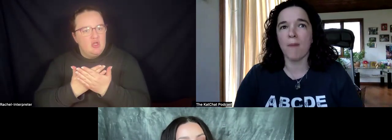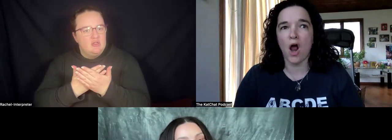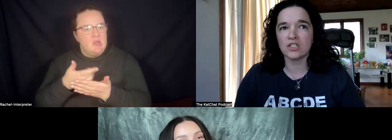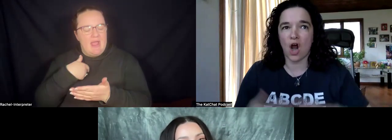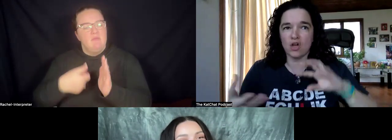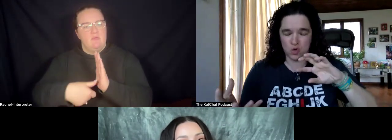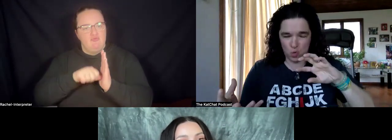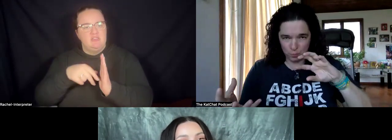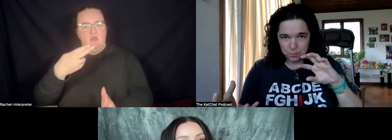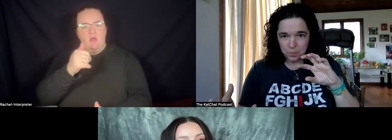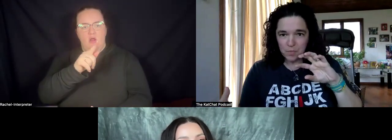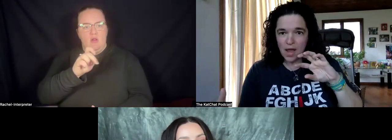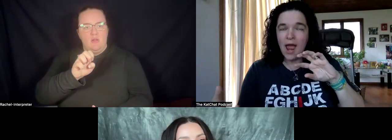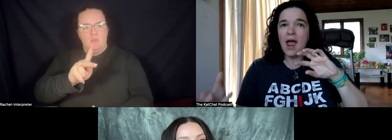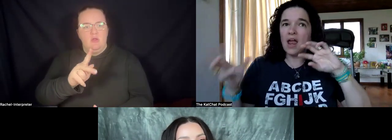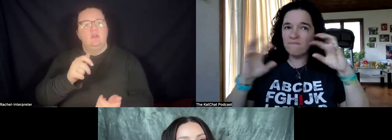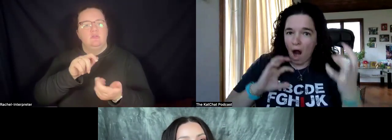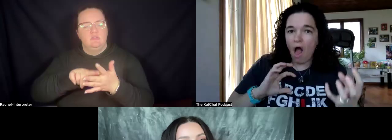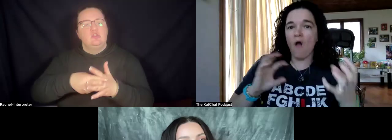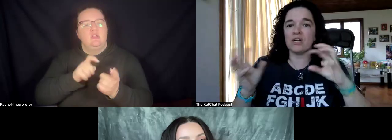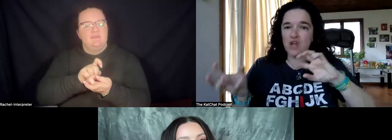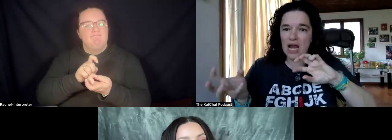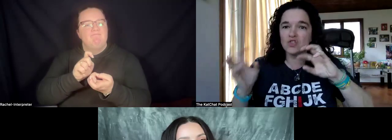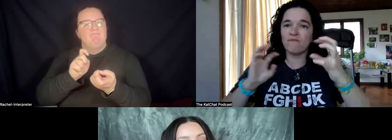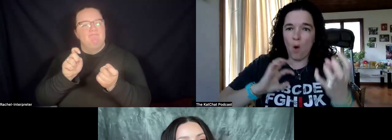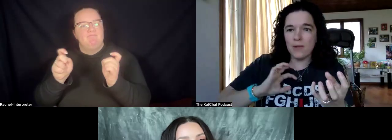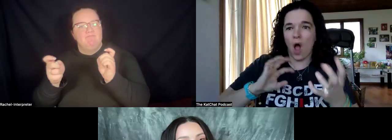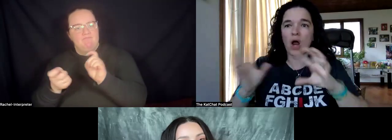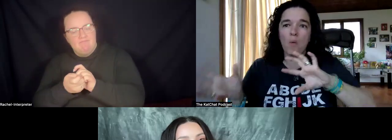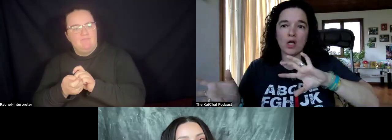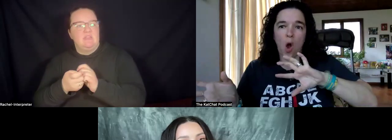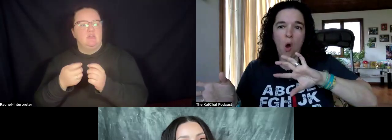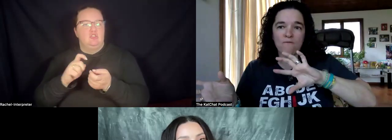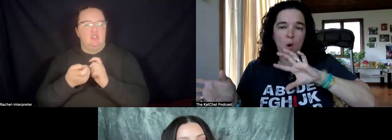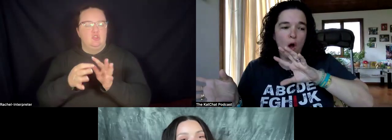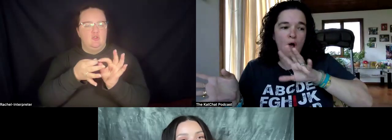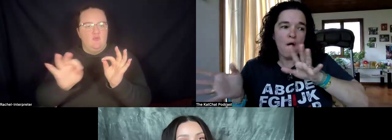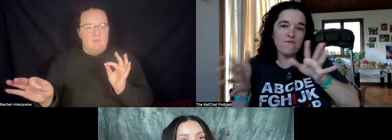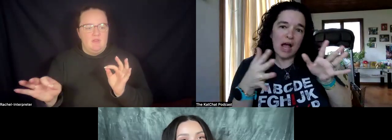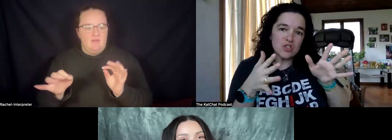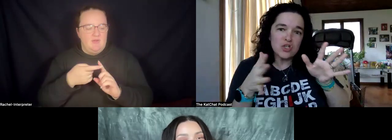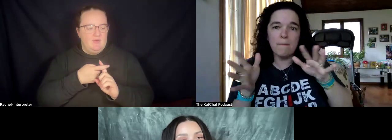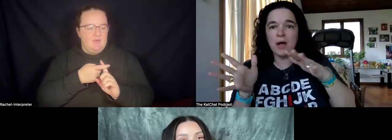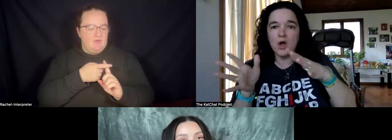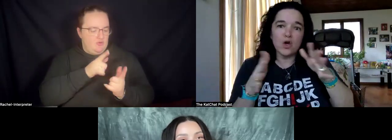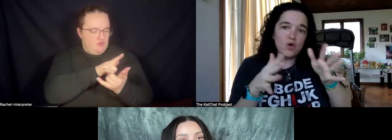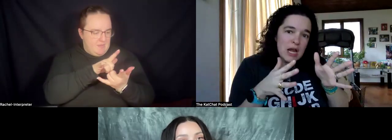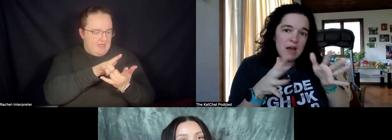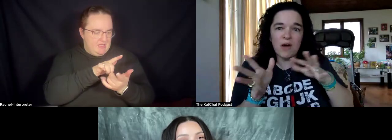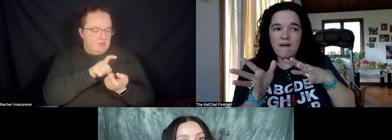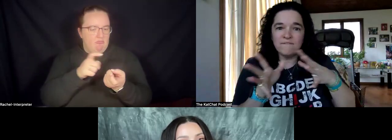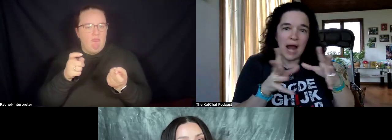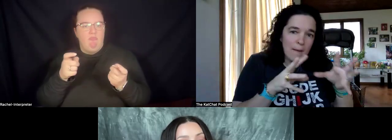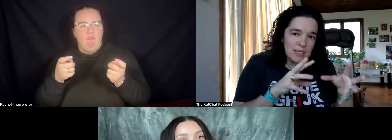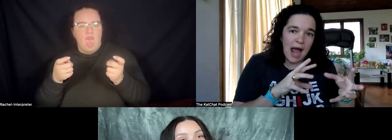how Hallmark is Yeah. starting to involve and change the formula. Okay, we're gonna go for friendship,